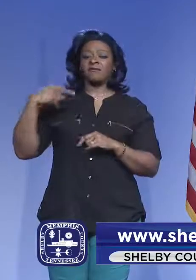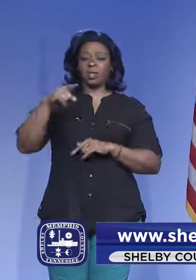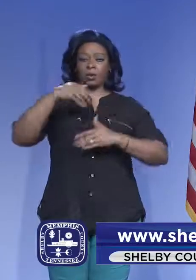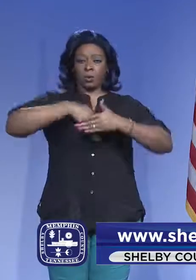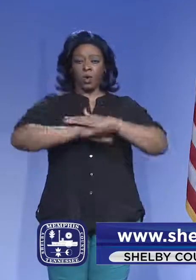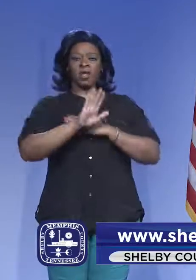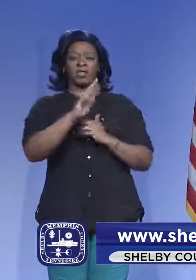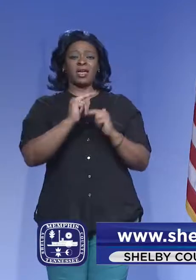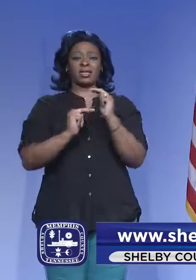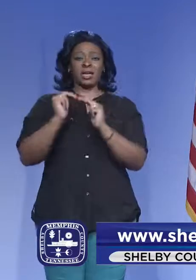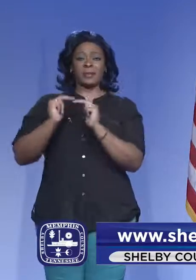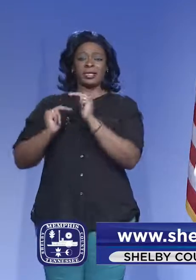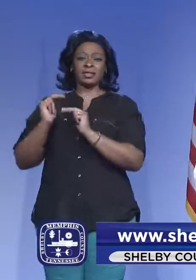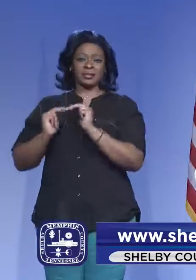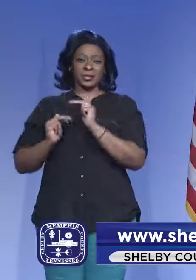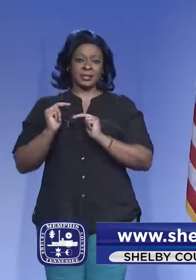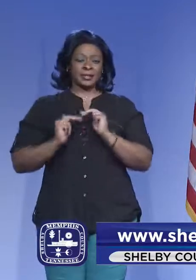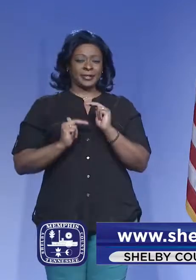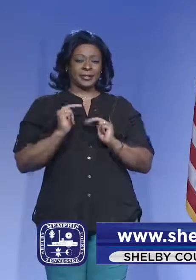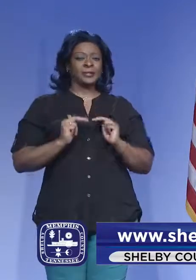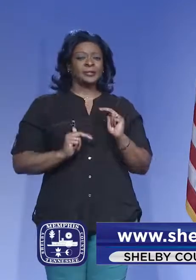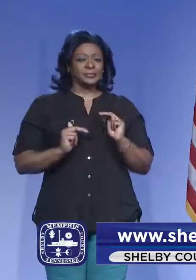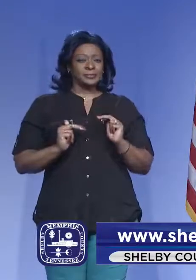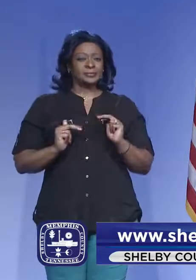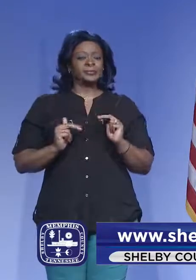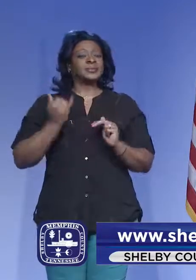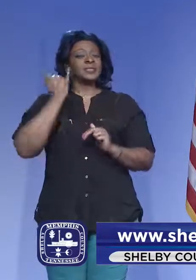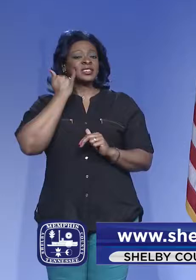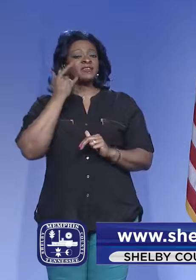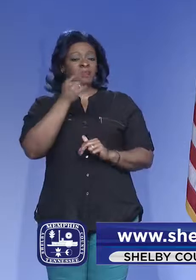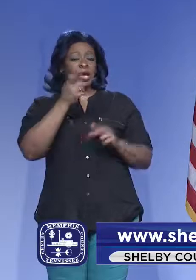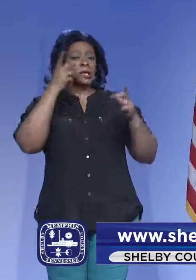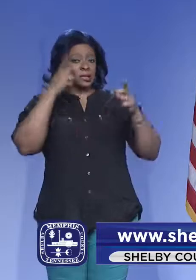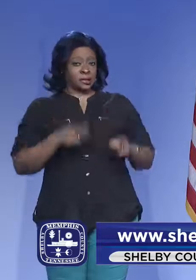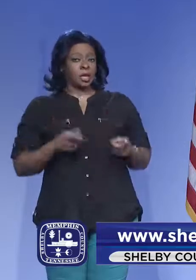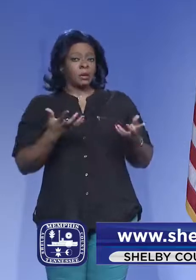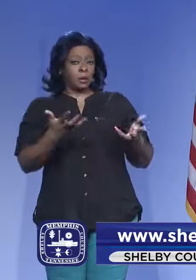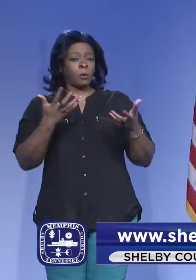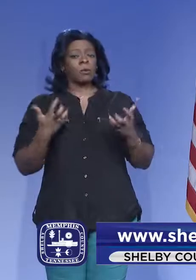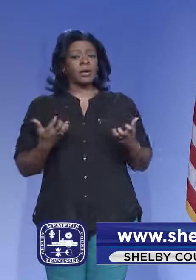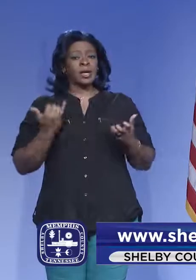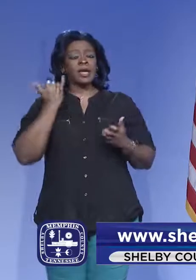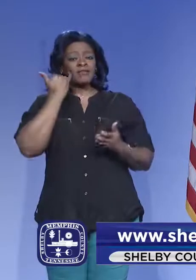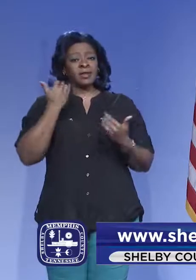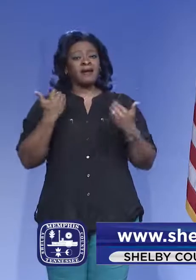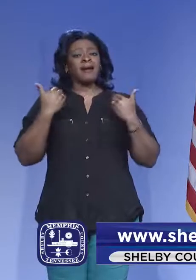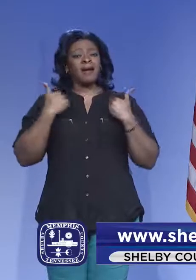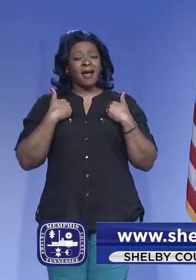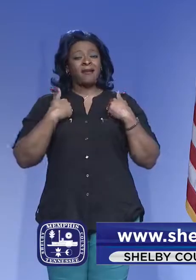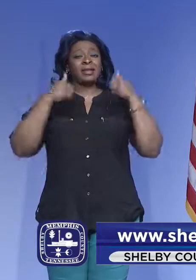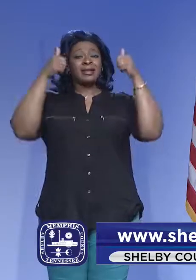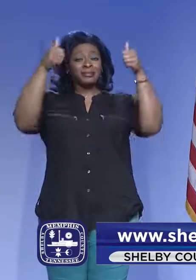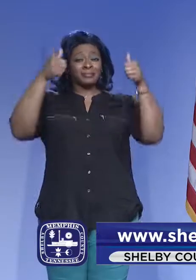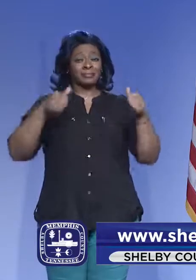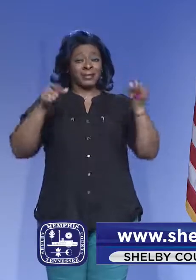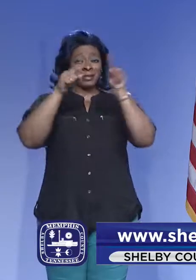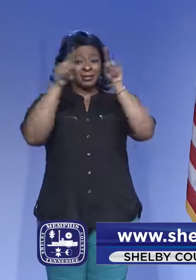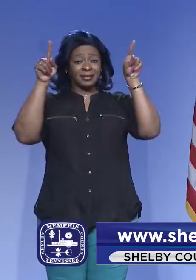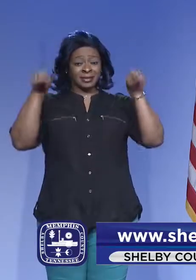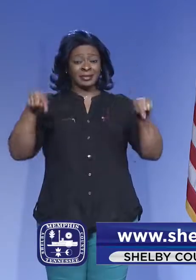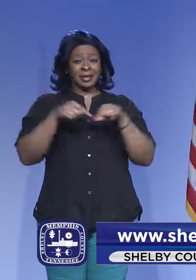entering and while in the facility, if they so choose, and if they have the signage